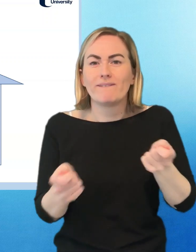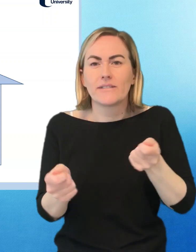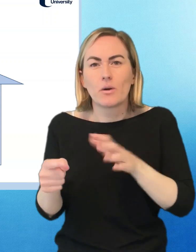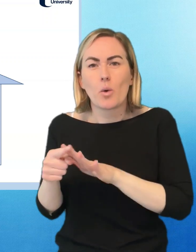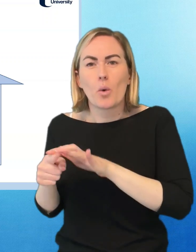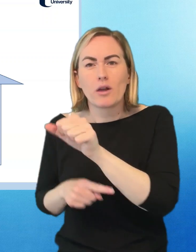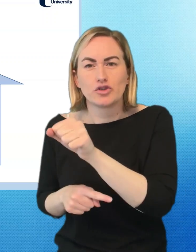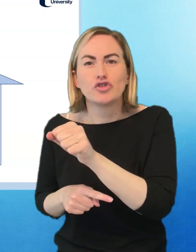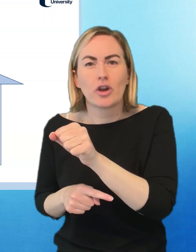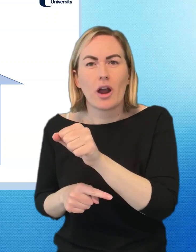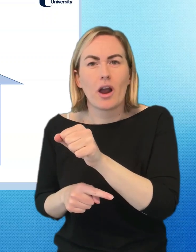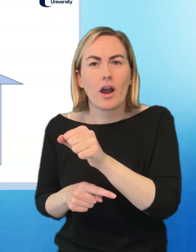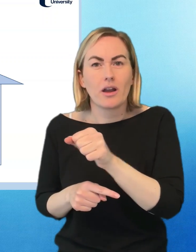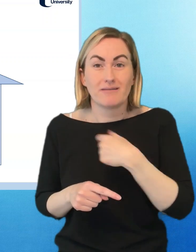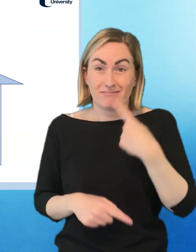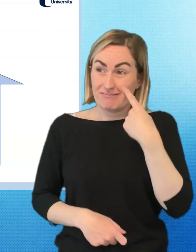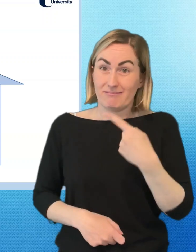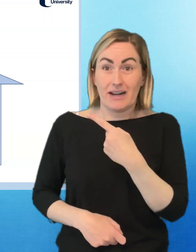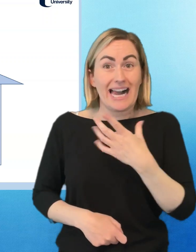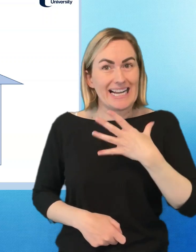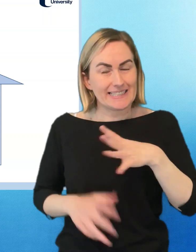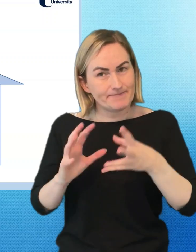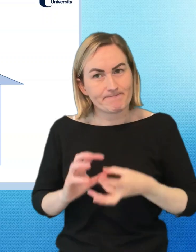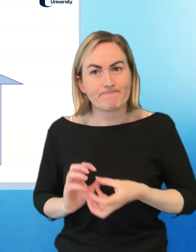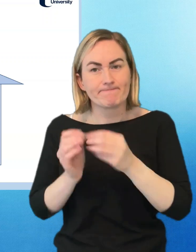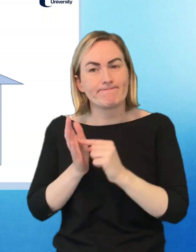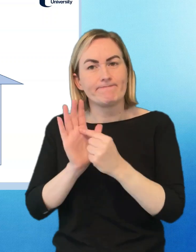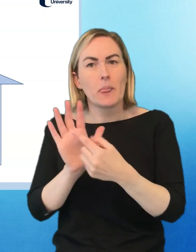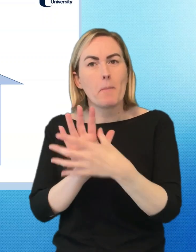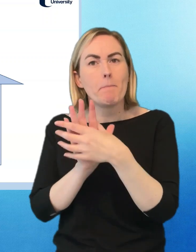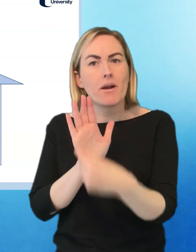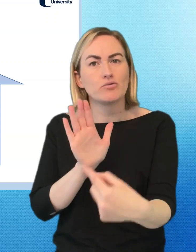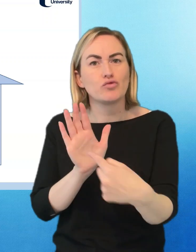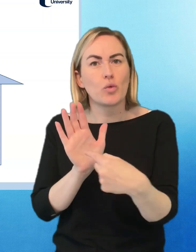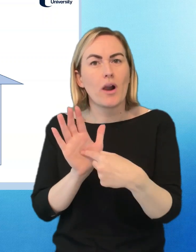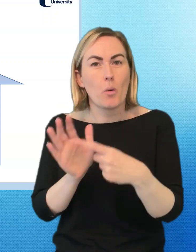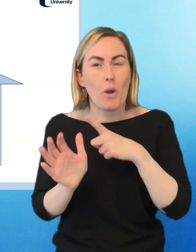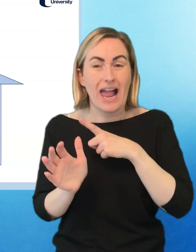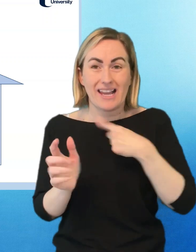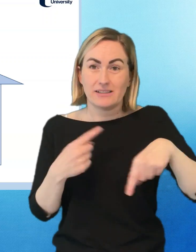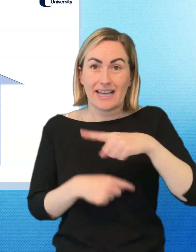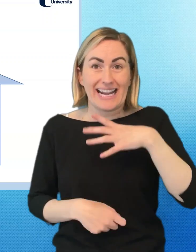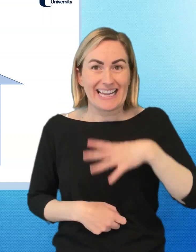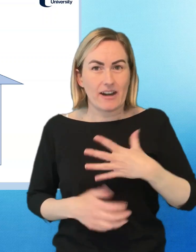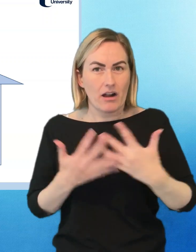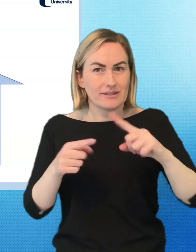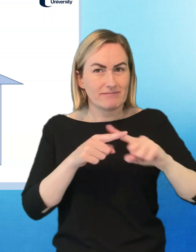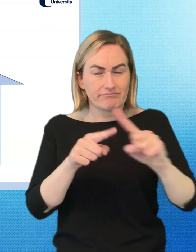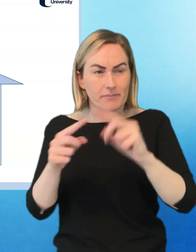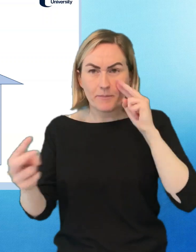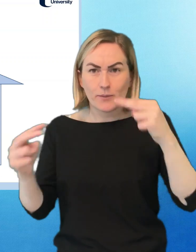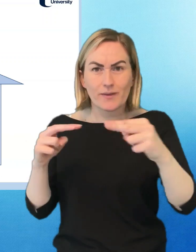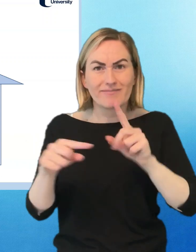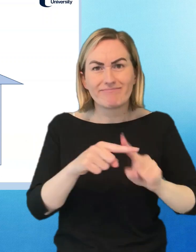culture. What we see here is that we need a collaborative model, and lots of different perspectives from diverse